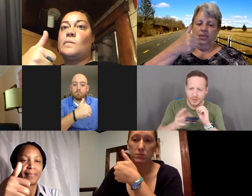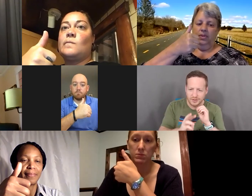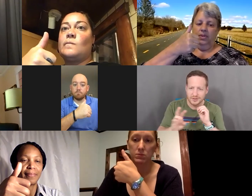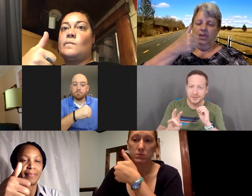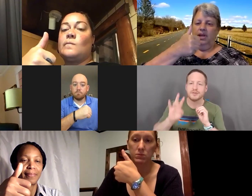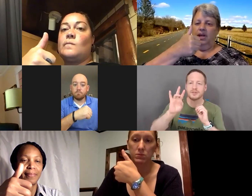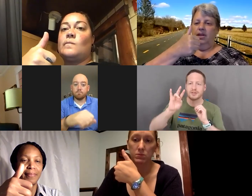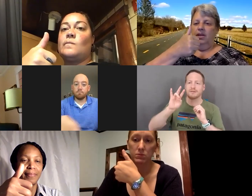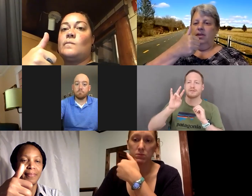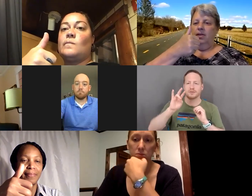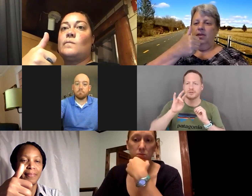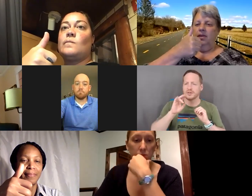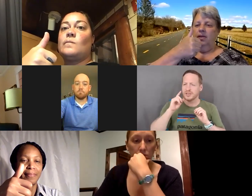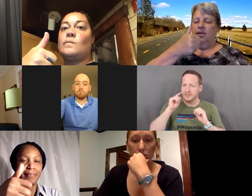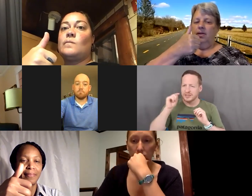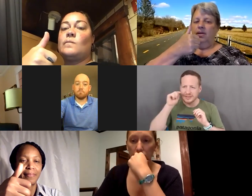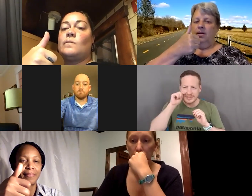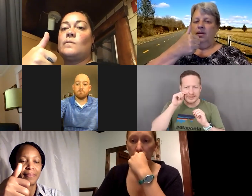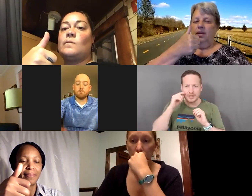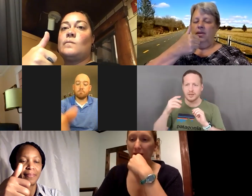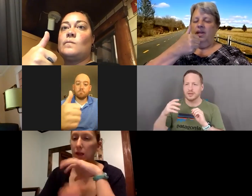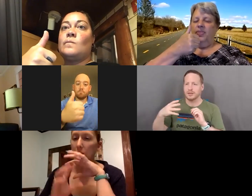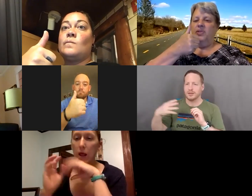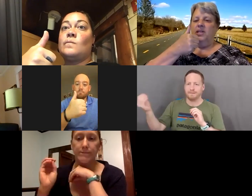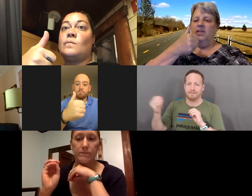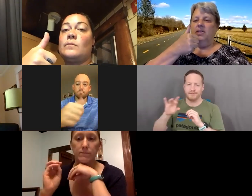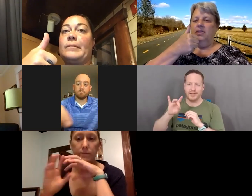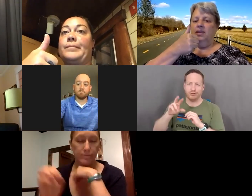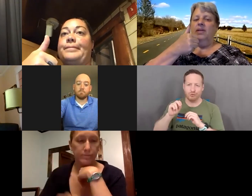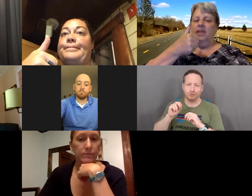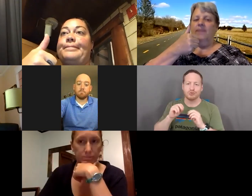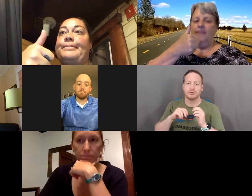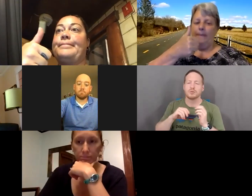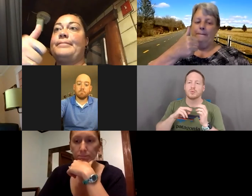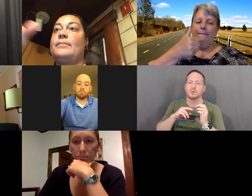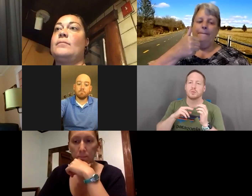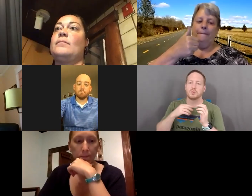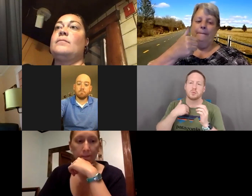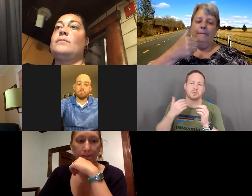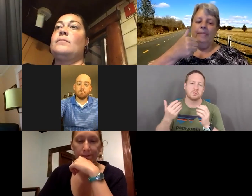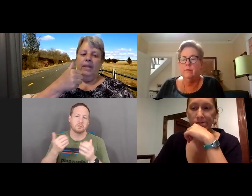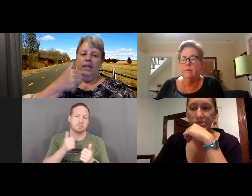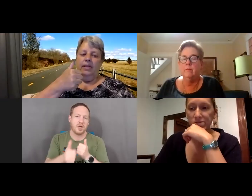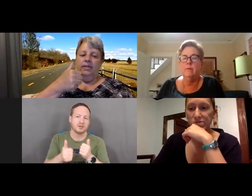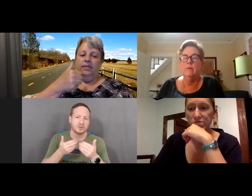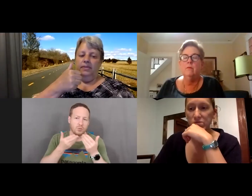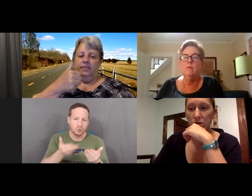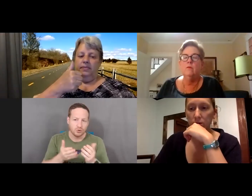I'm seeing 7. Yeah. And I think Tina left. She had to leave. I see that she posted something in the